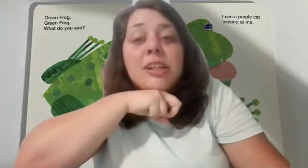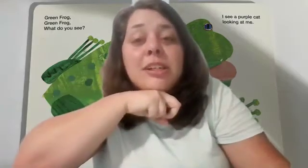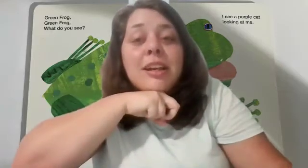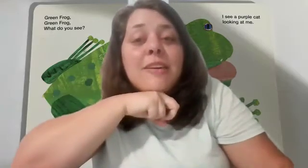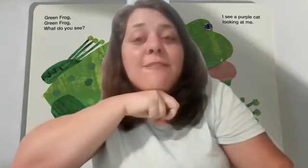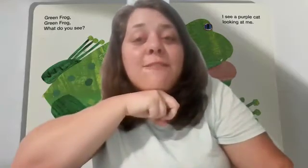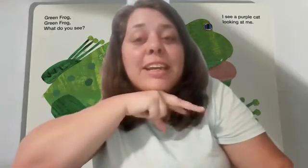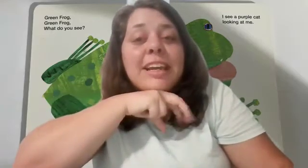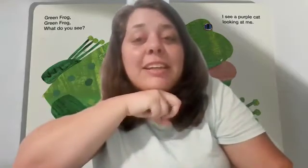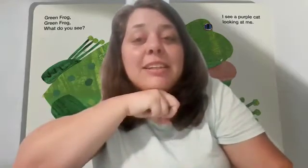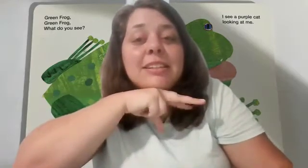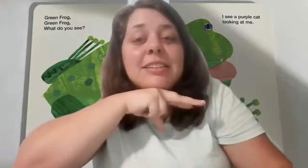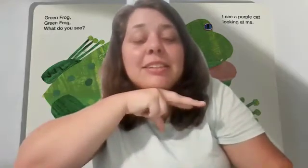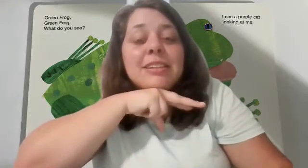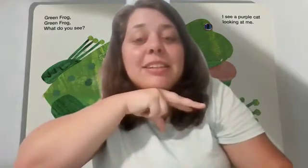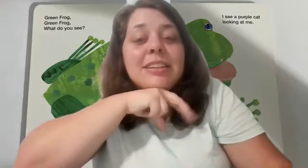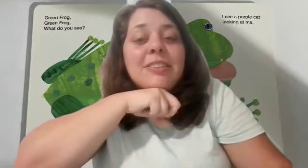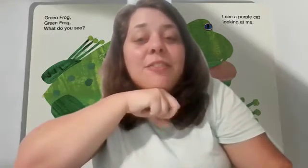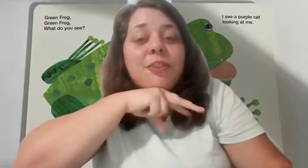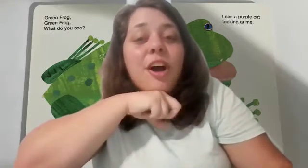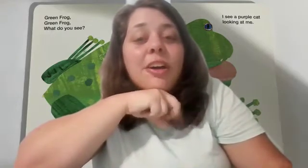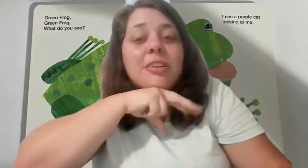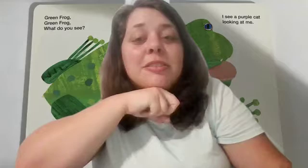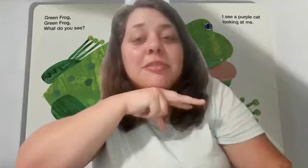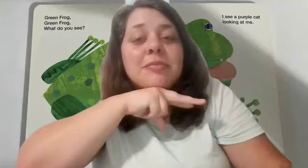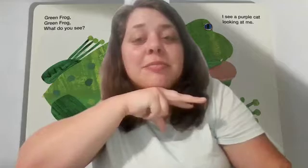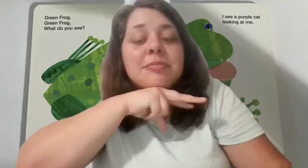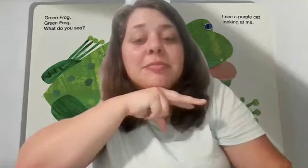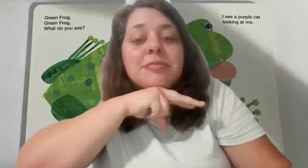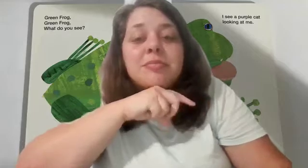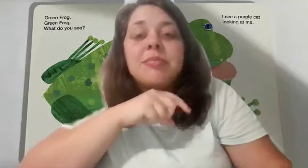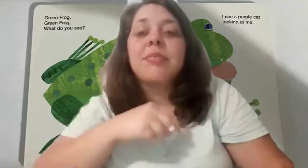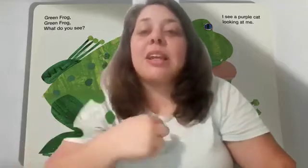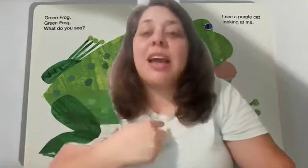my chin and flick it. Frog.